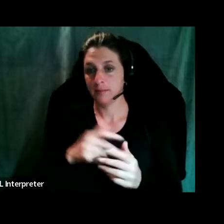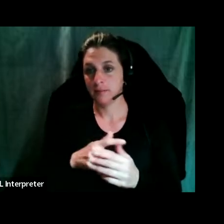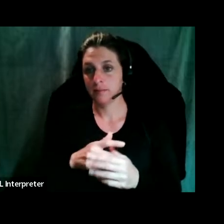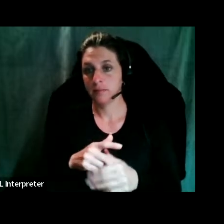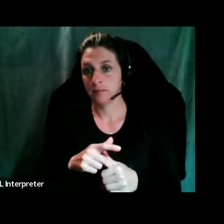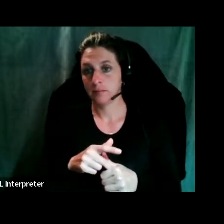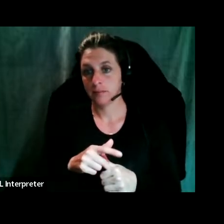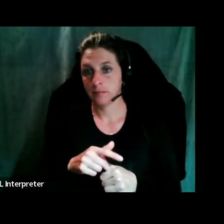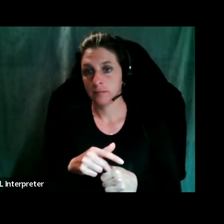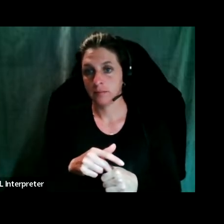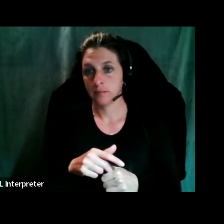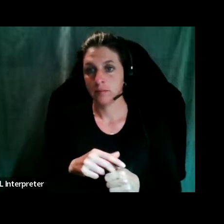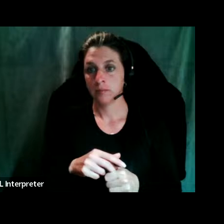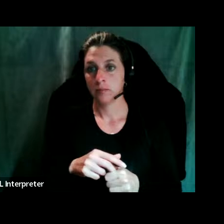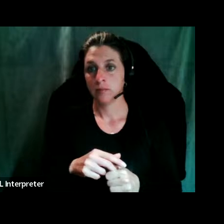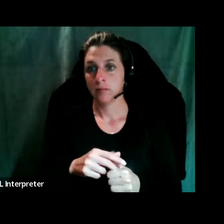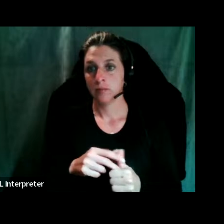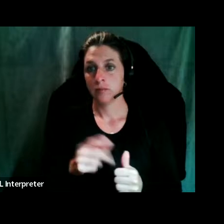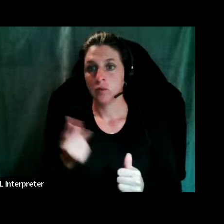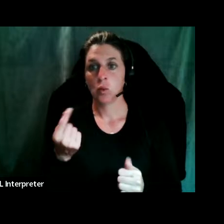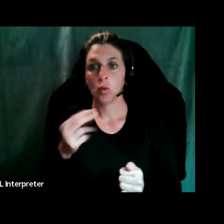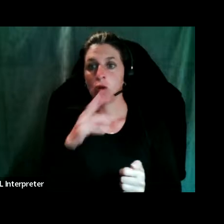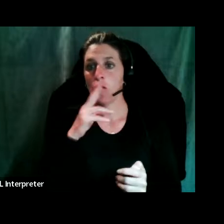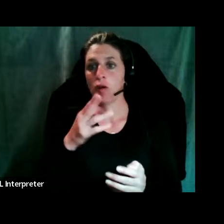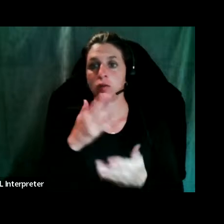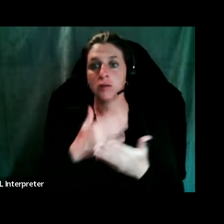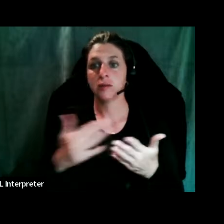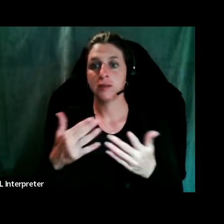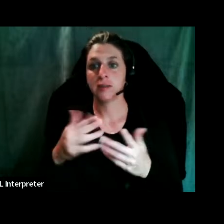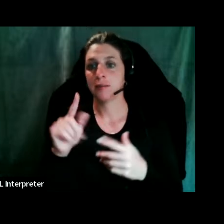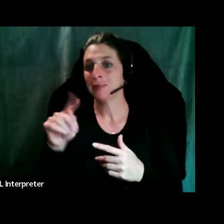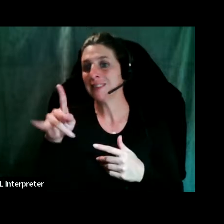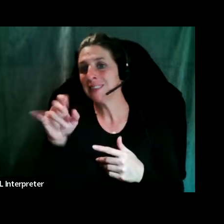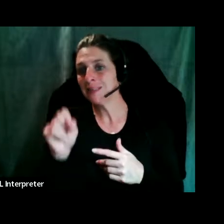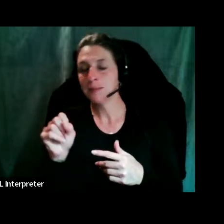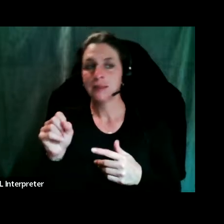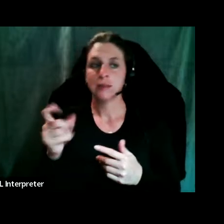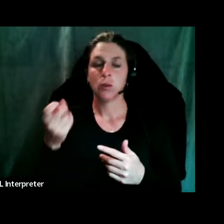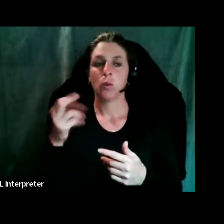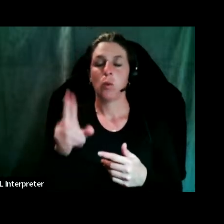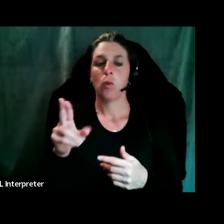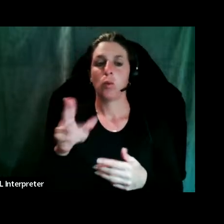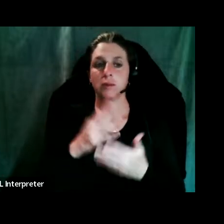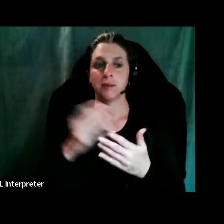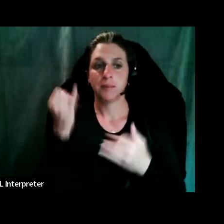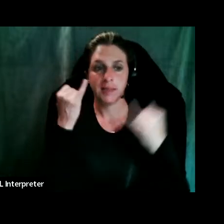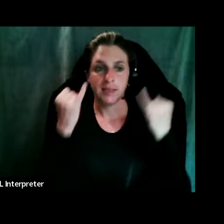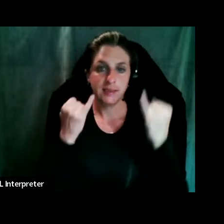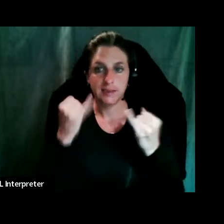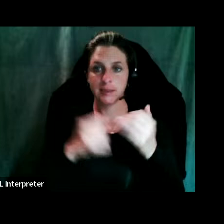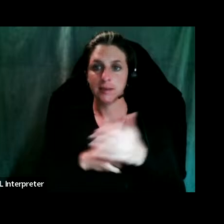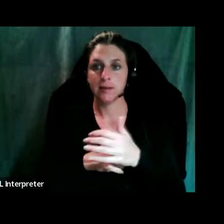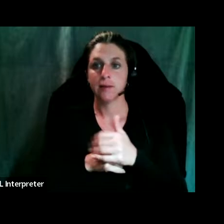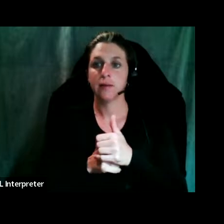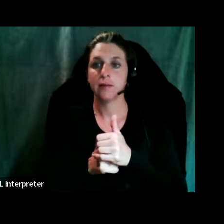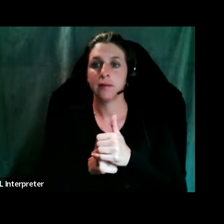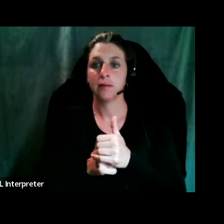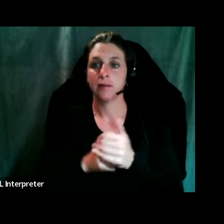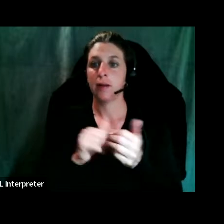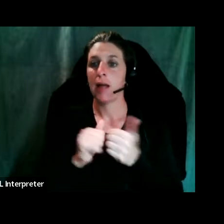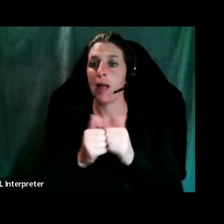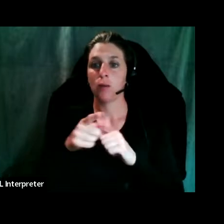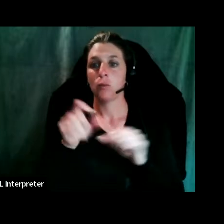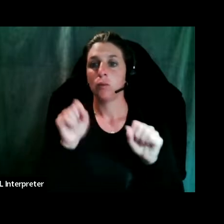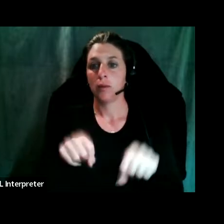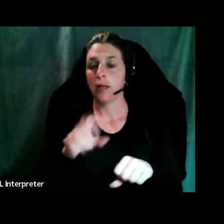I guess maybe what are some tips maybe, or some like ideas on how to talk with